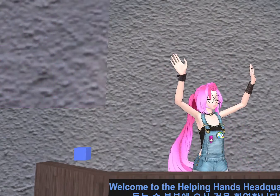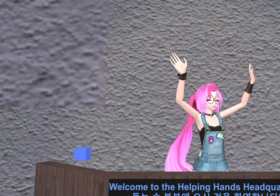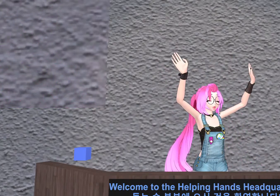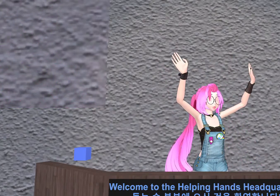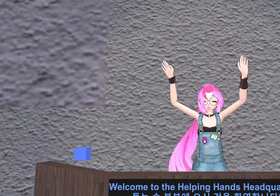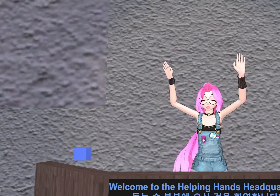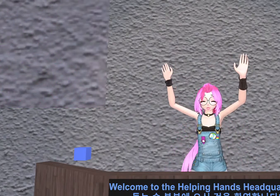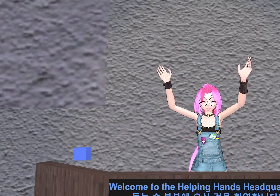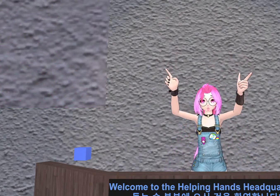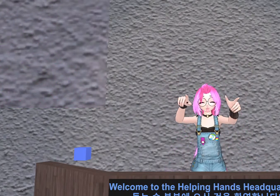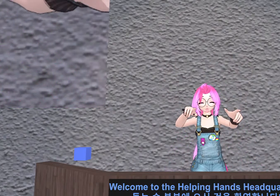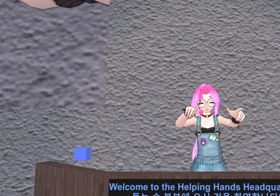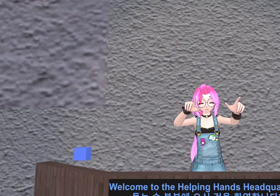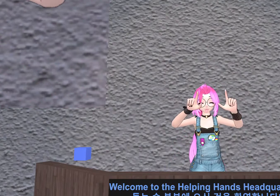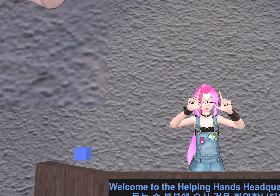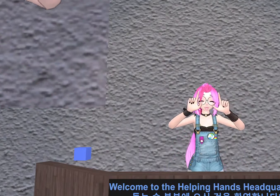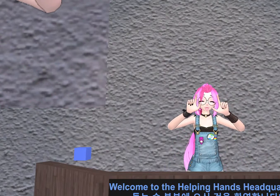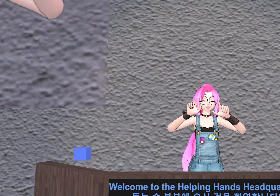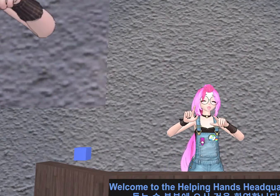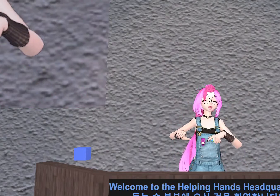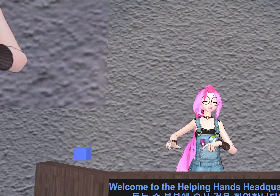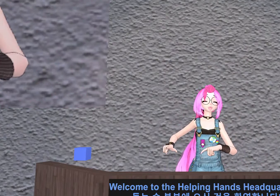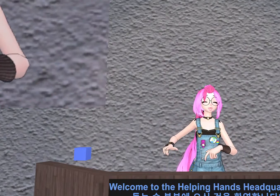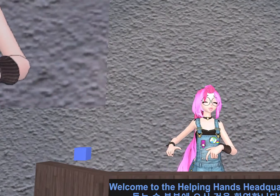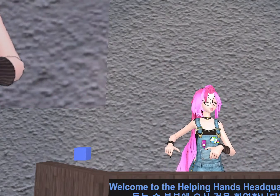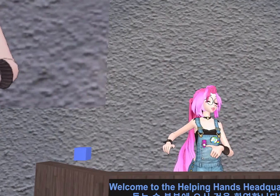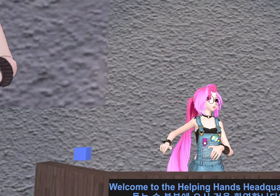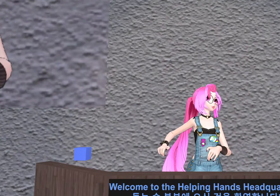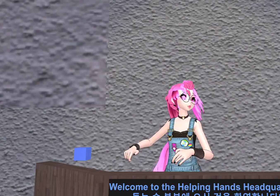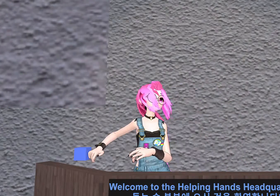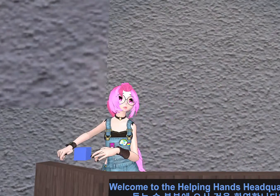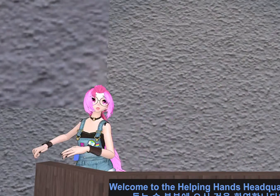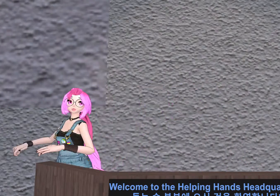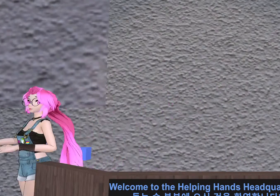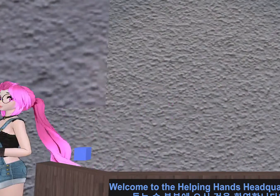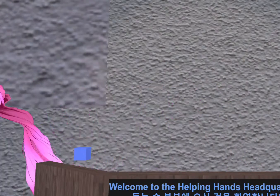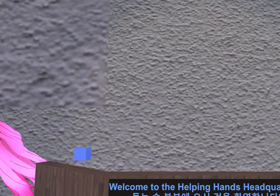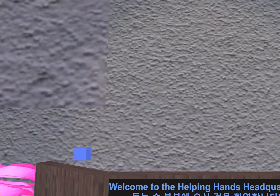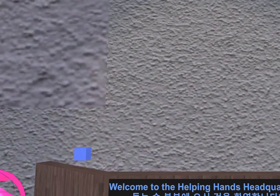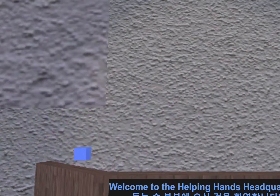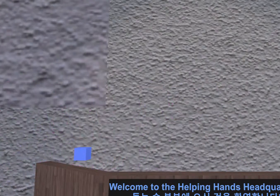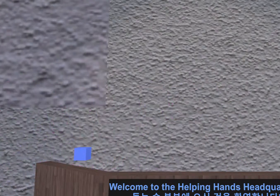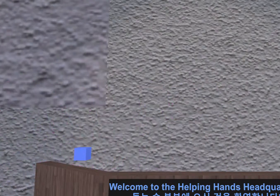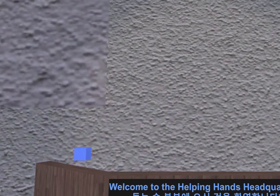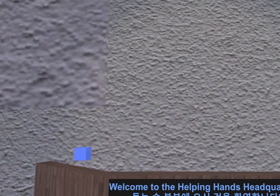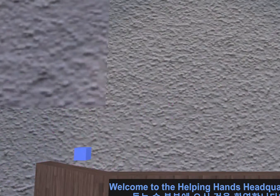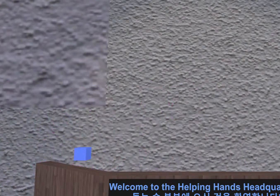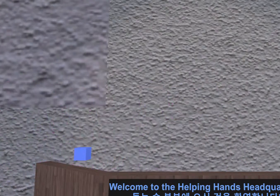Awesome. Okay, and with that, let's go take a photo, my friends, and then we can just hang out for a little bit.